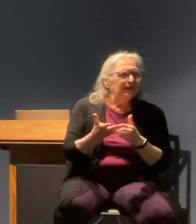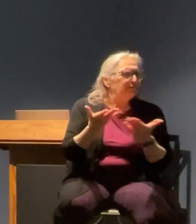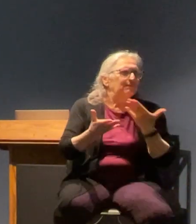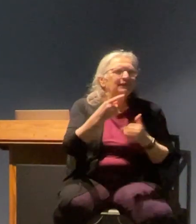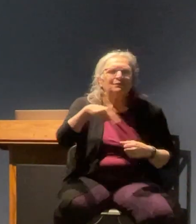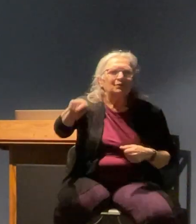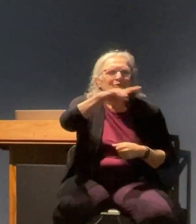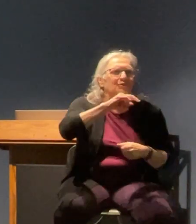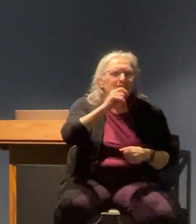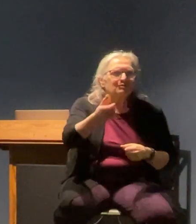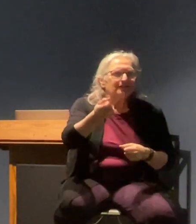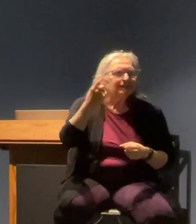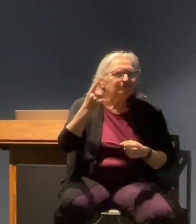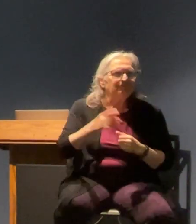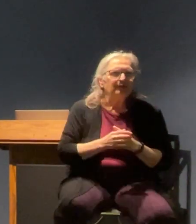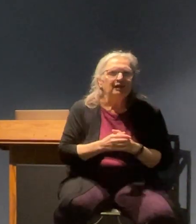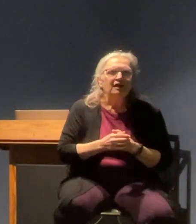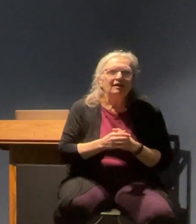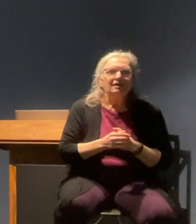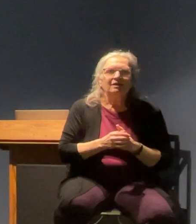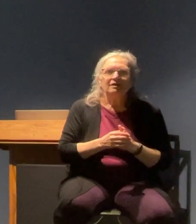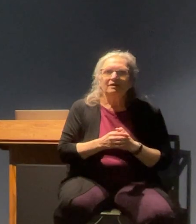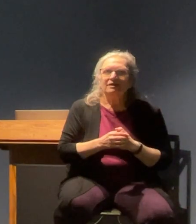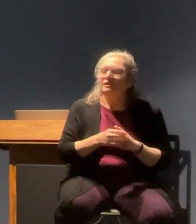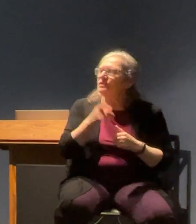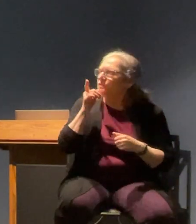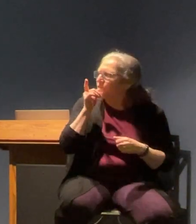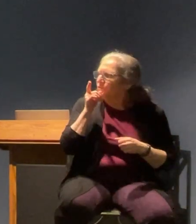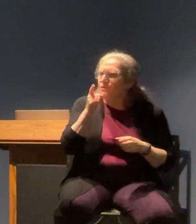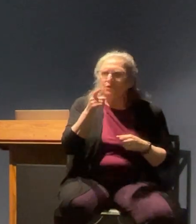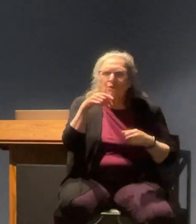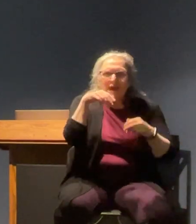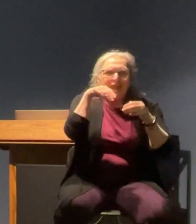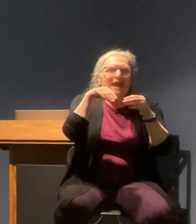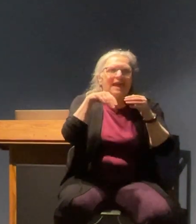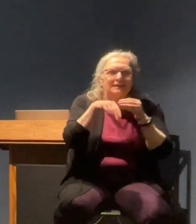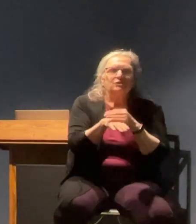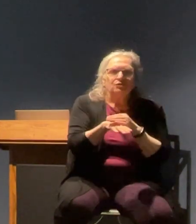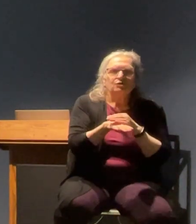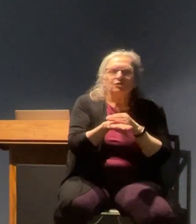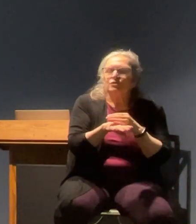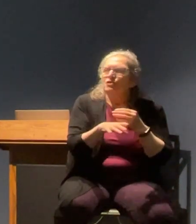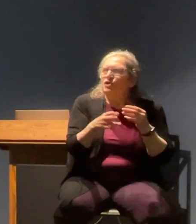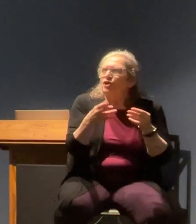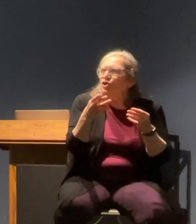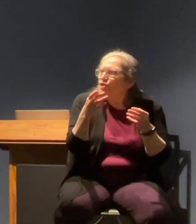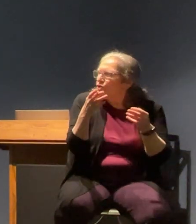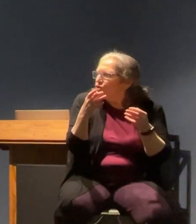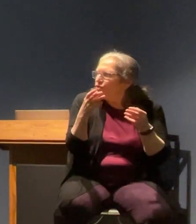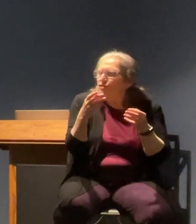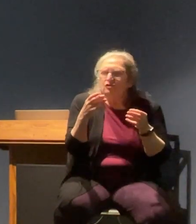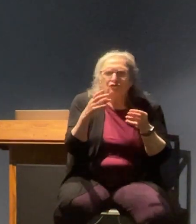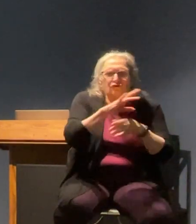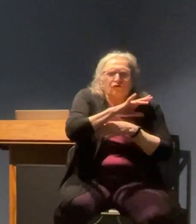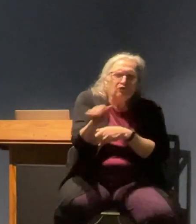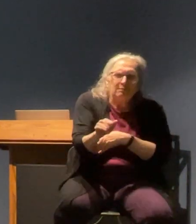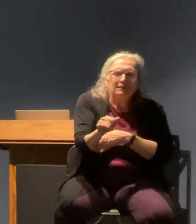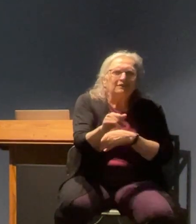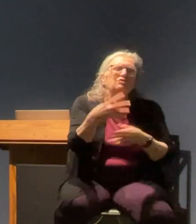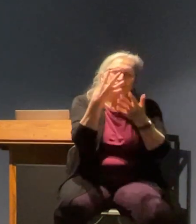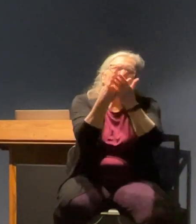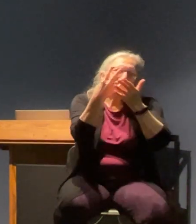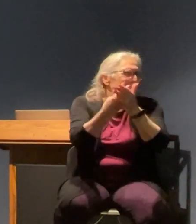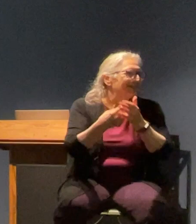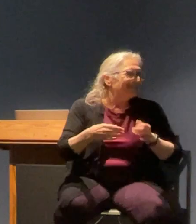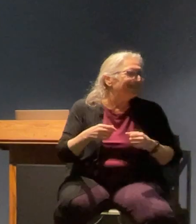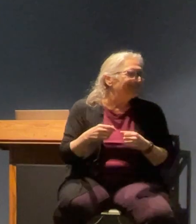not know. Okay, you enter the criminal justice system, and what happens? In